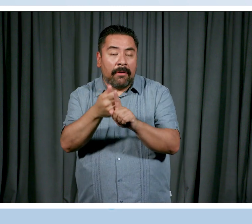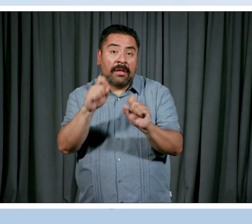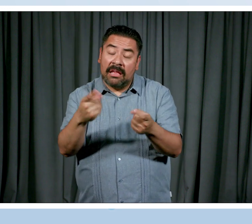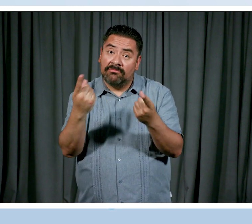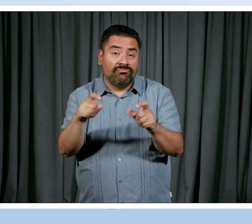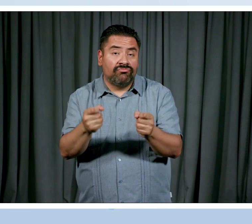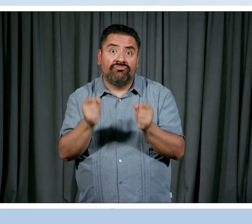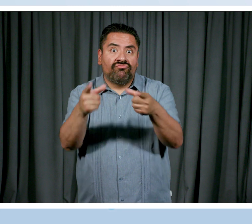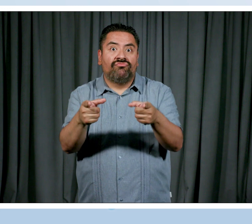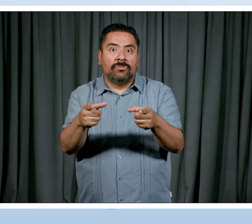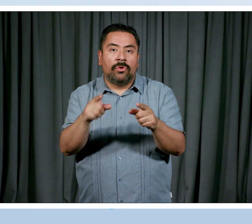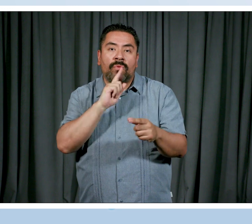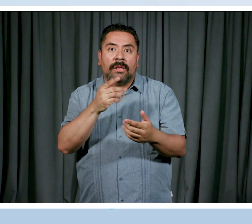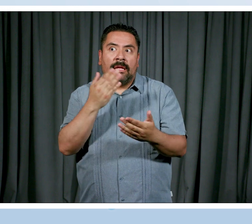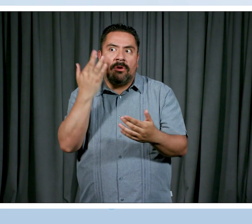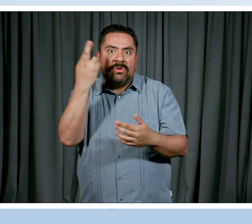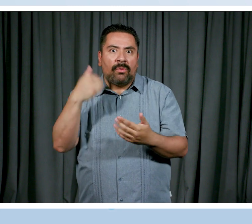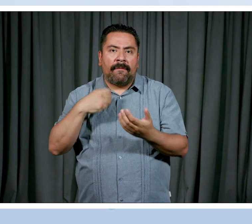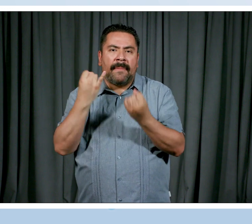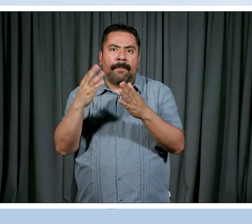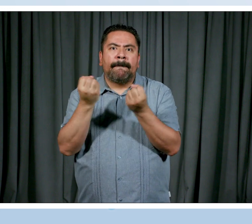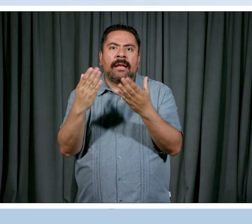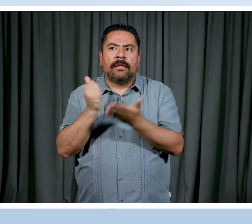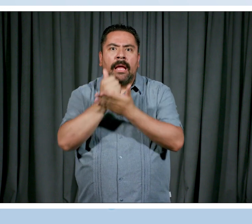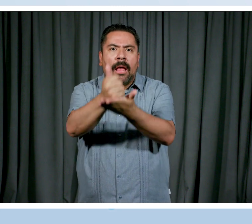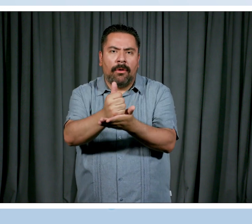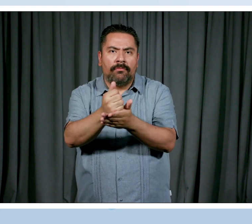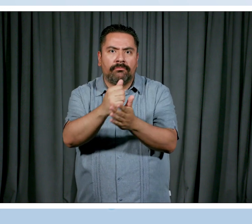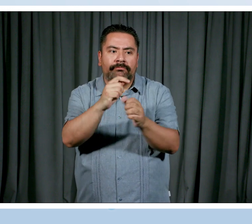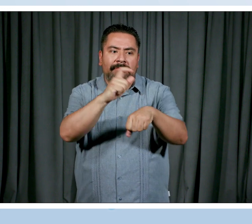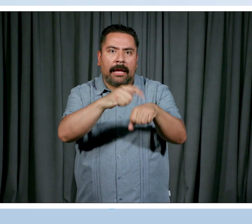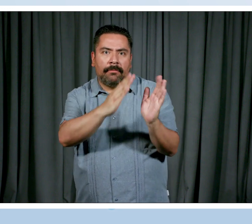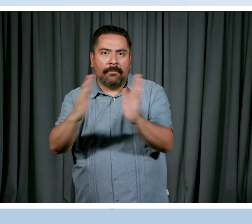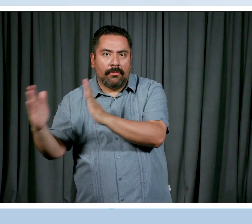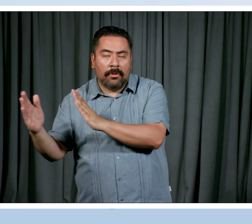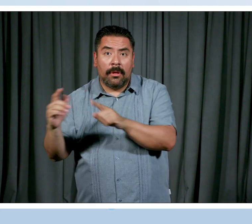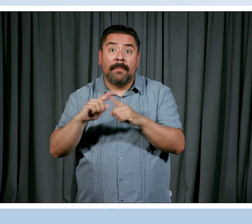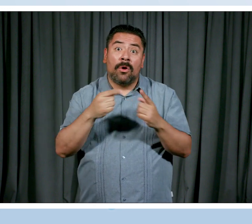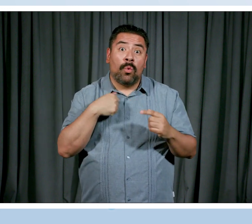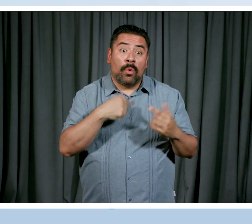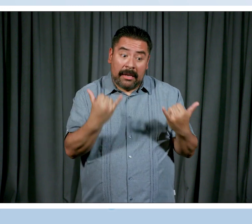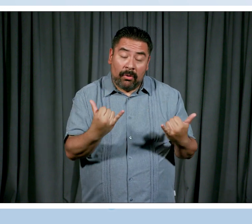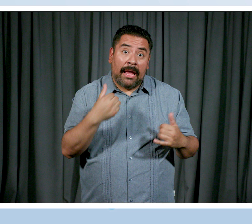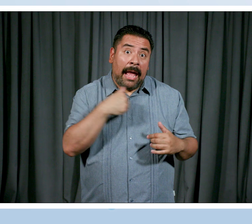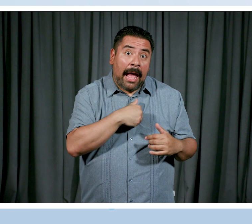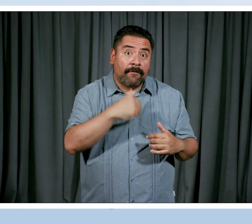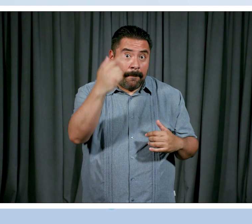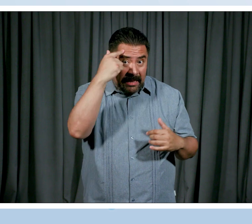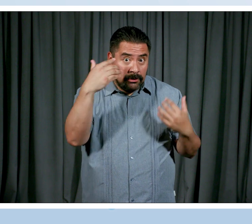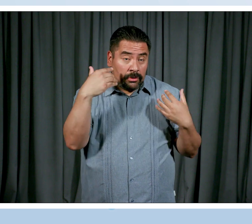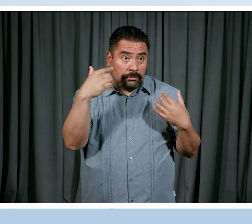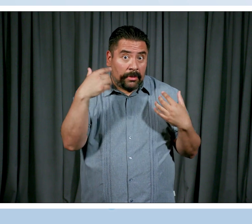intervention points. And what's really scary for us is that even with all the mental health awareness, we're seeing a rise in suicidality. So we have